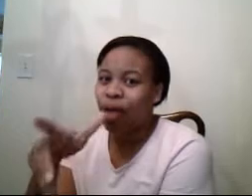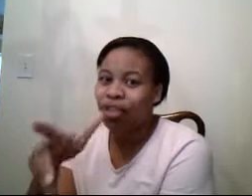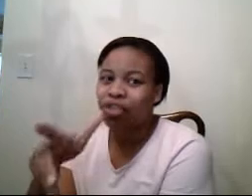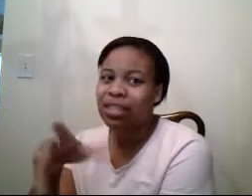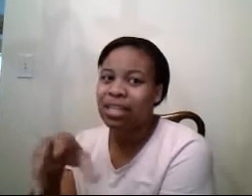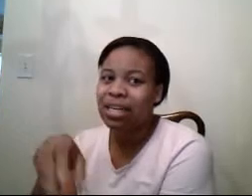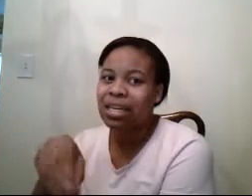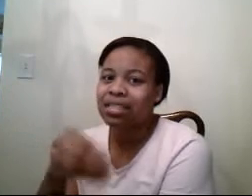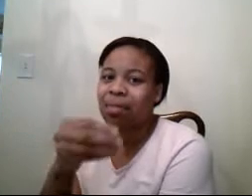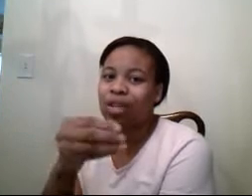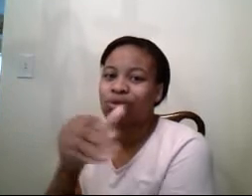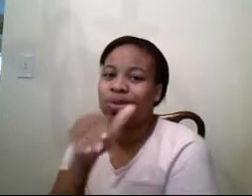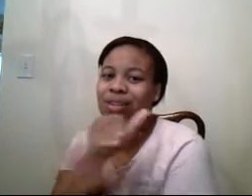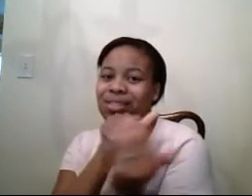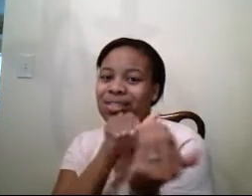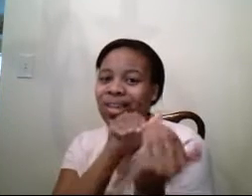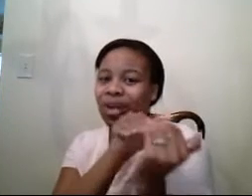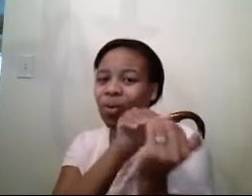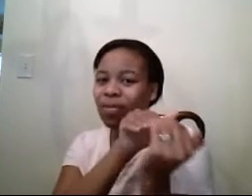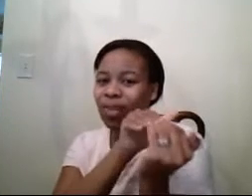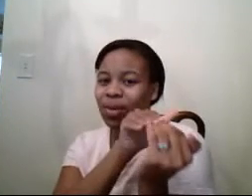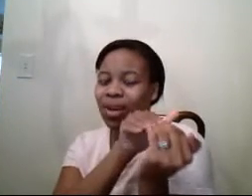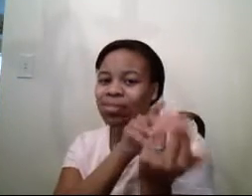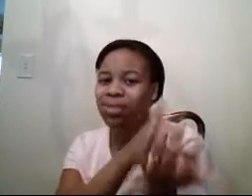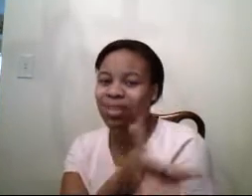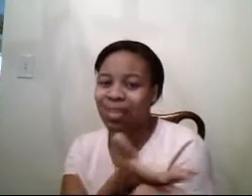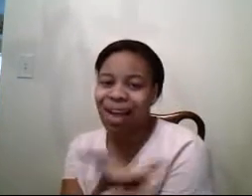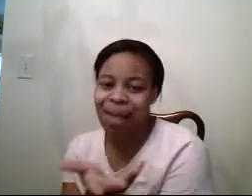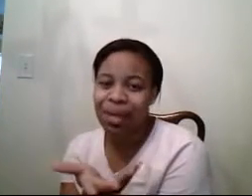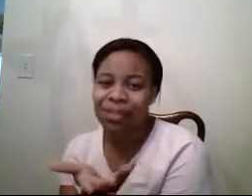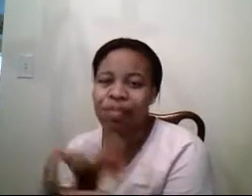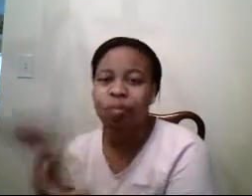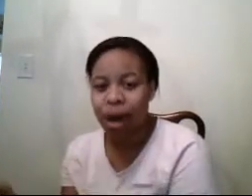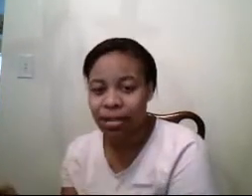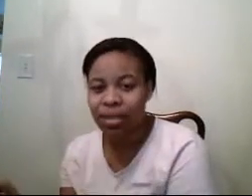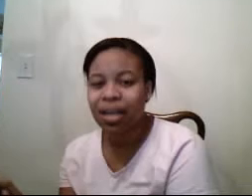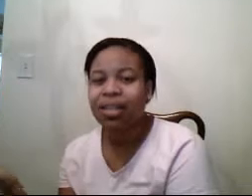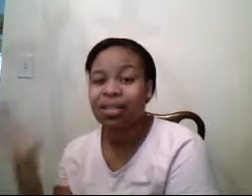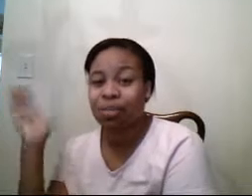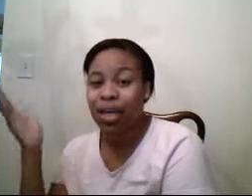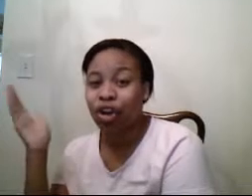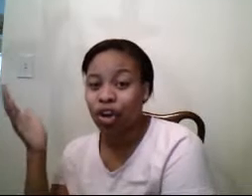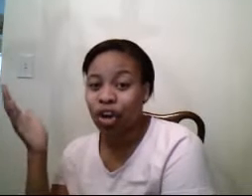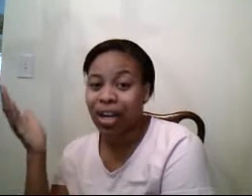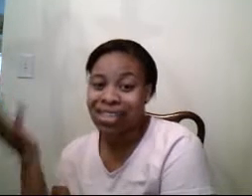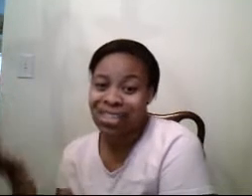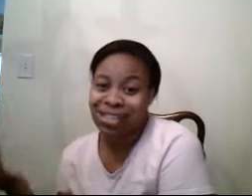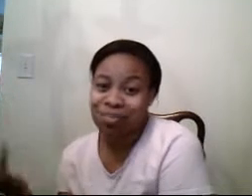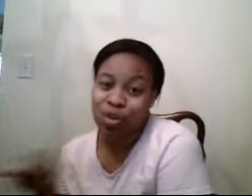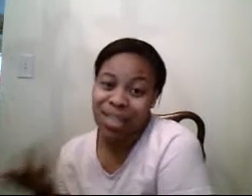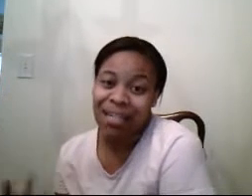what just needs to make sure it's equivalent when it comes to the dynamics of what the speaker is